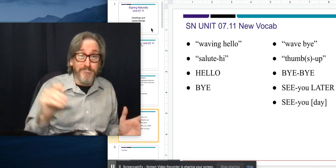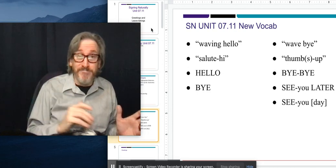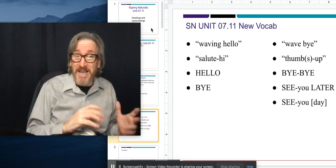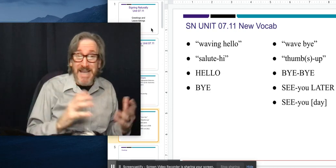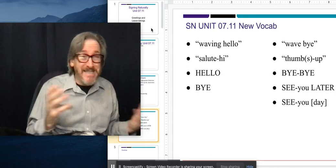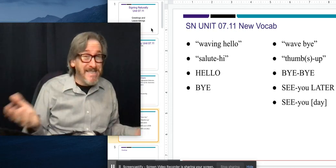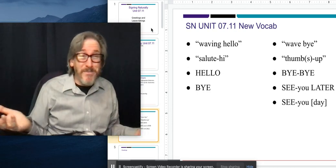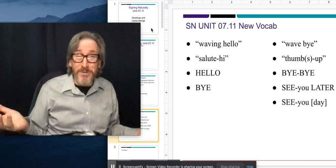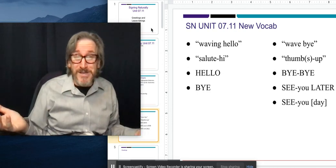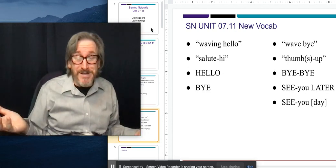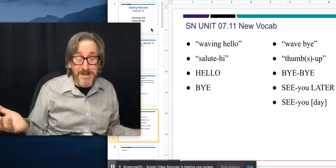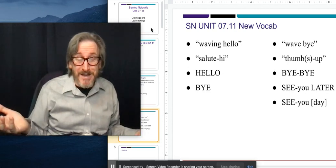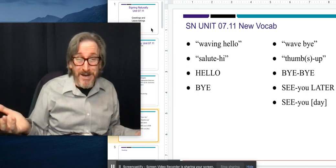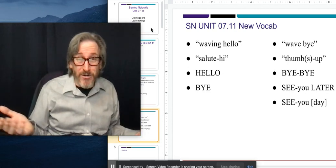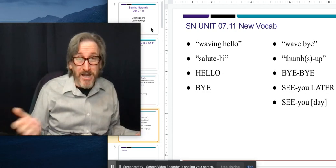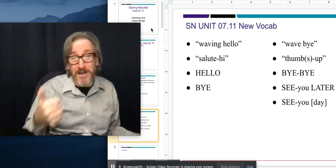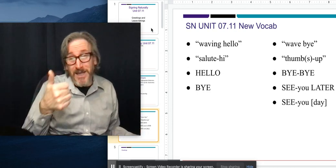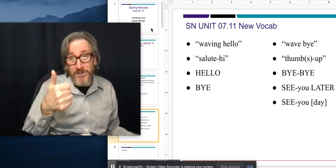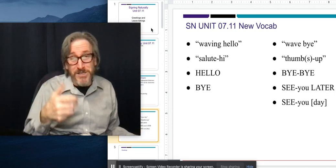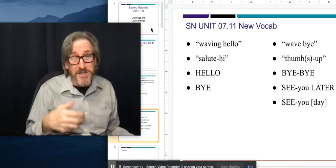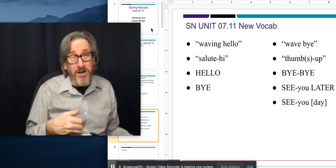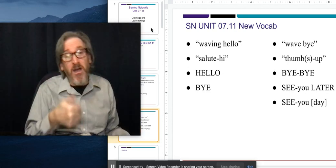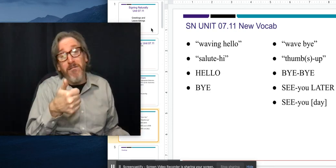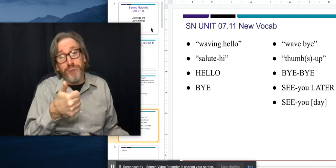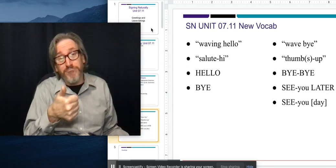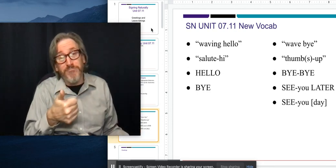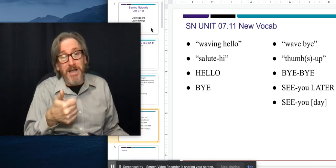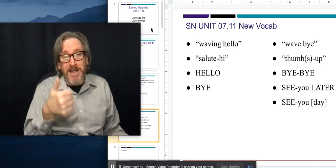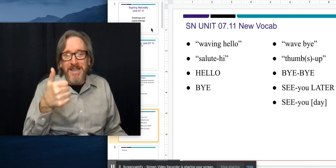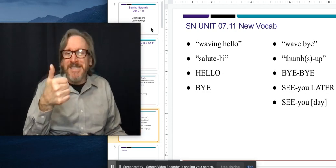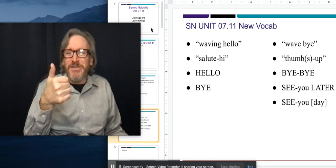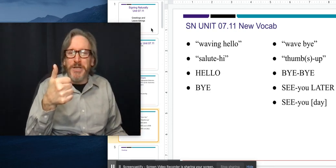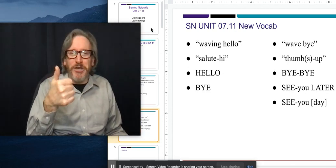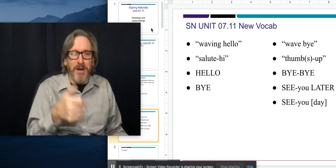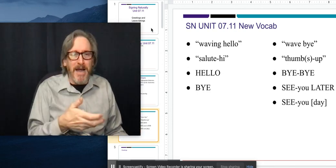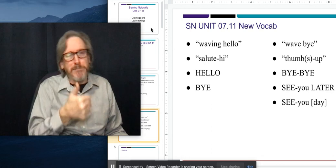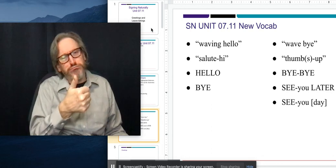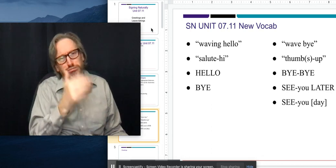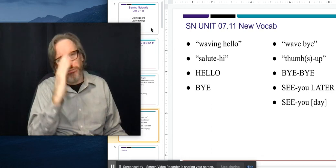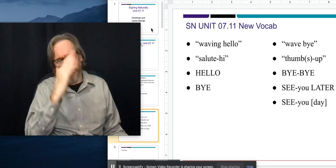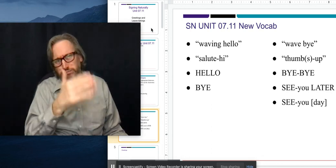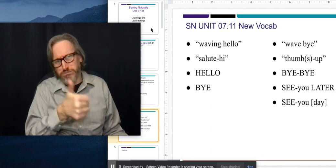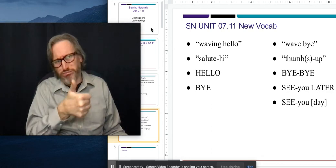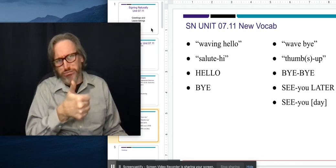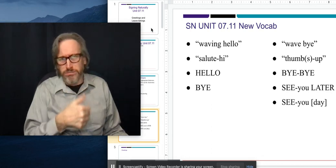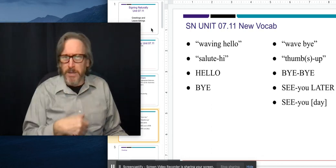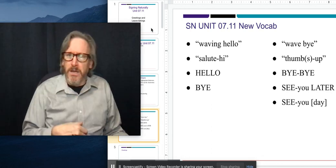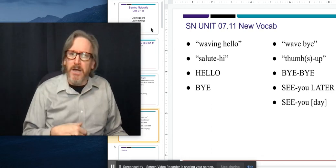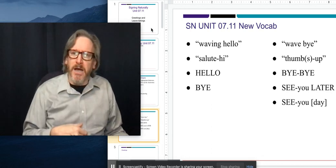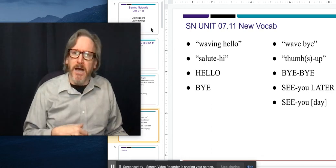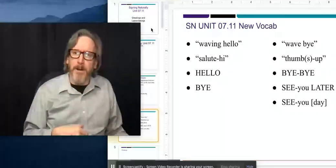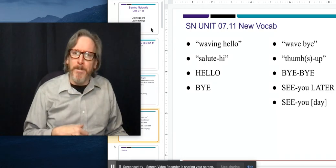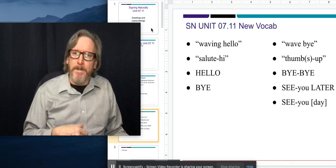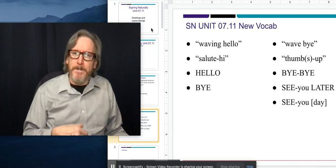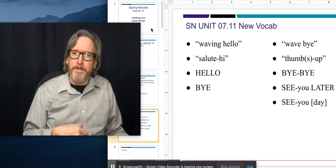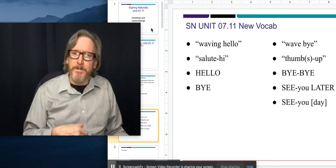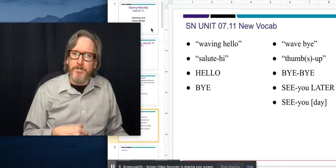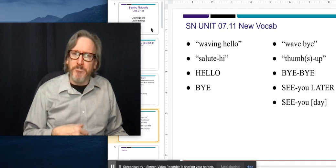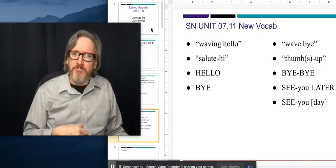Bye. Simple, even just, this is usually a goodbye.